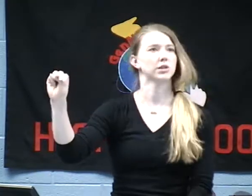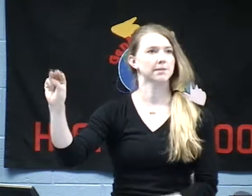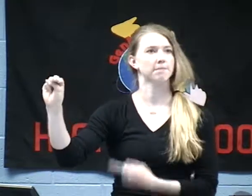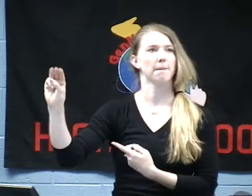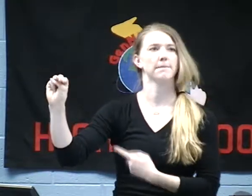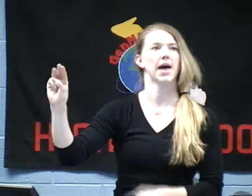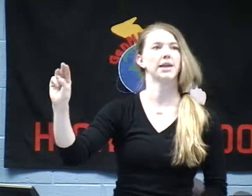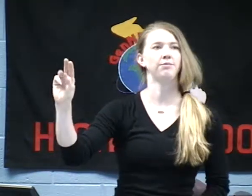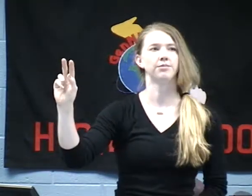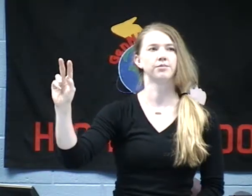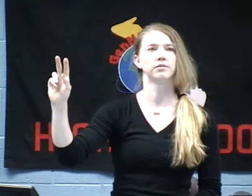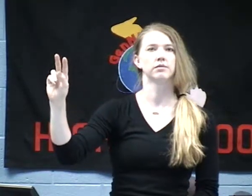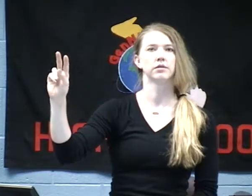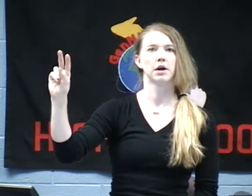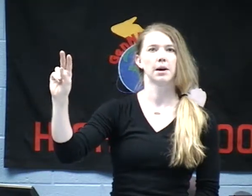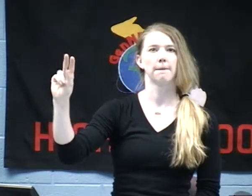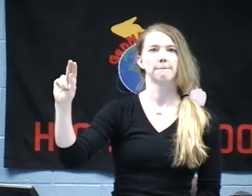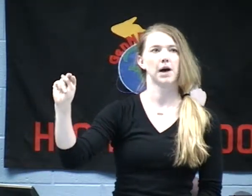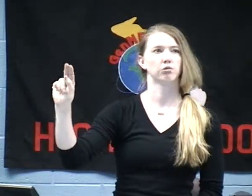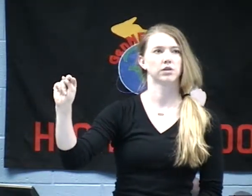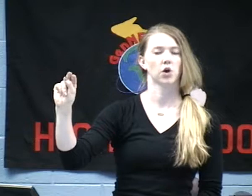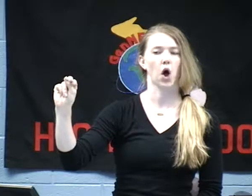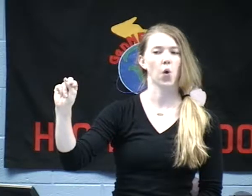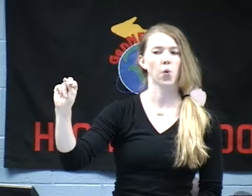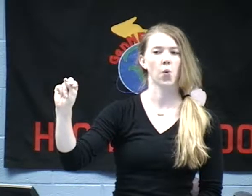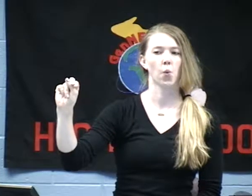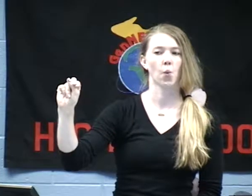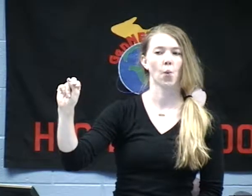Bounce. Yep. N? Bounce. O?